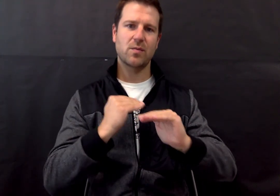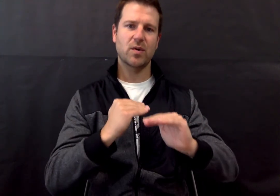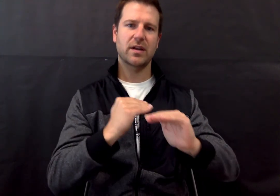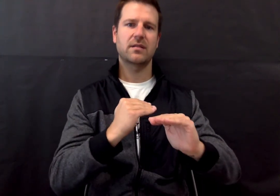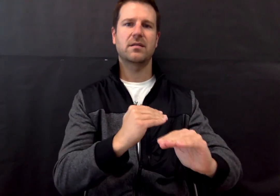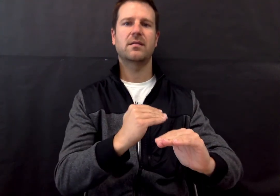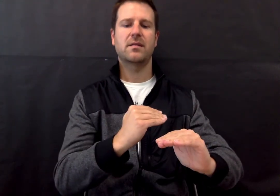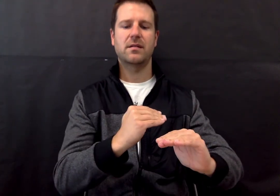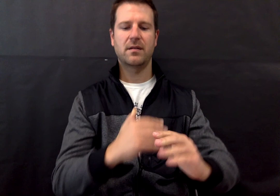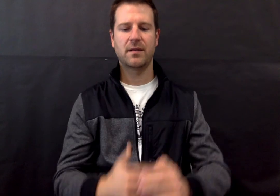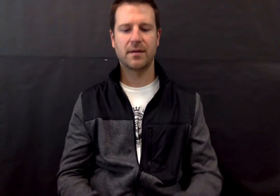Snowboarding.